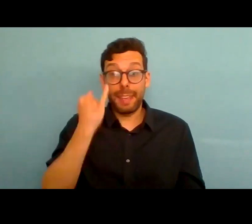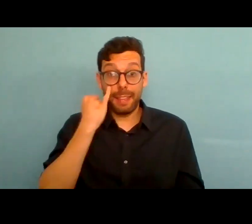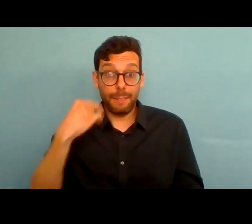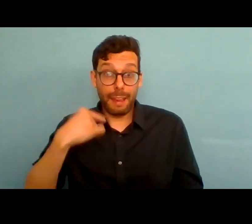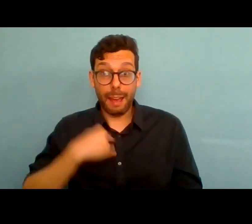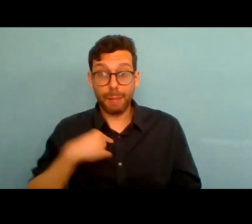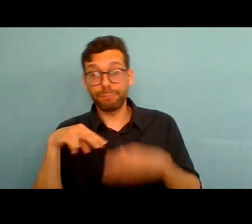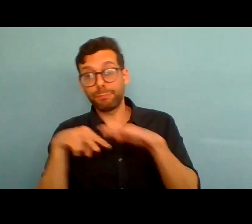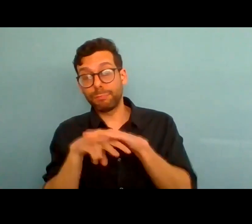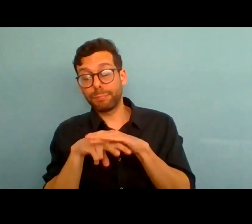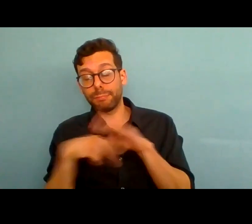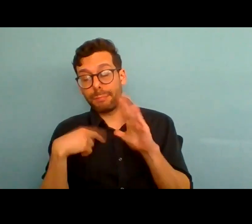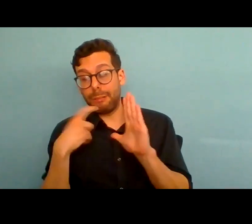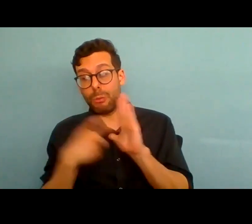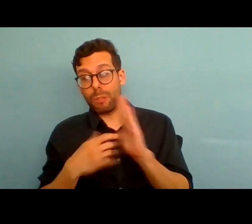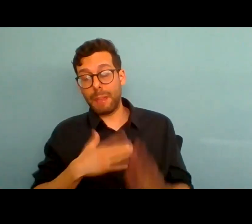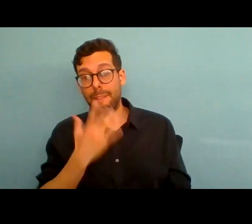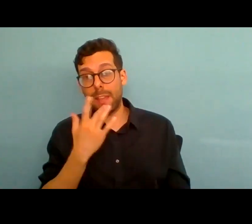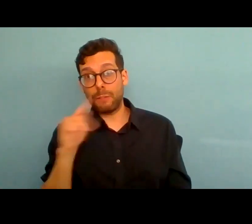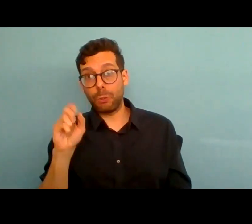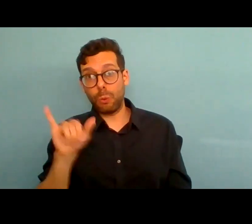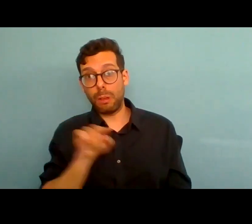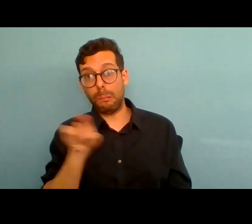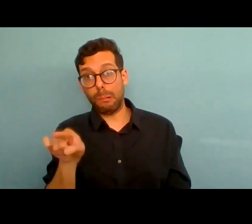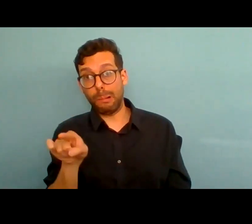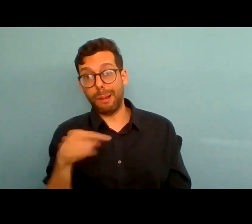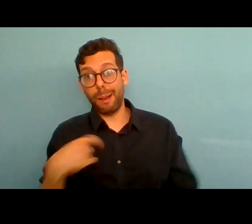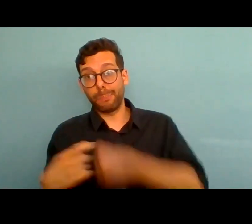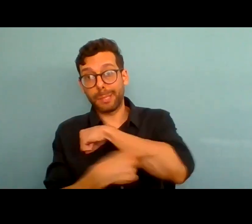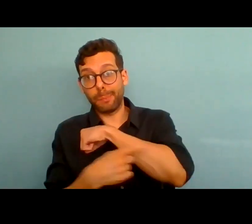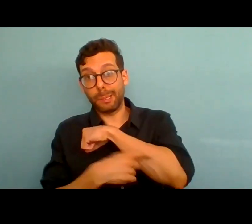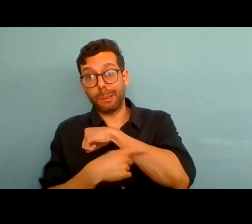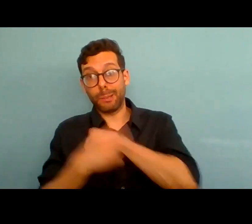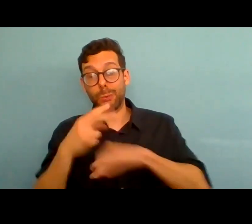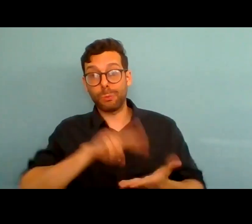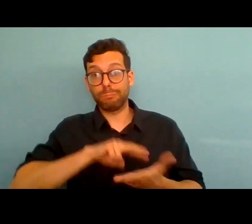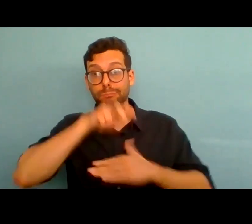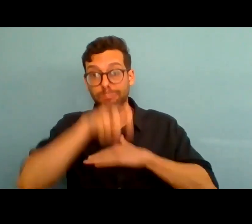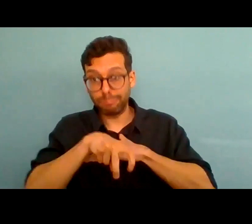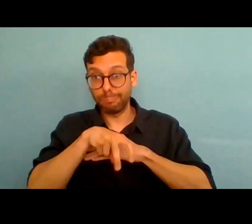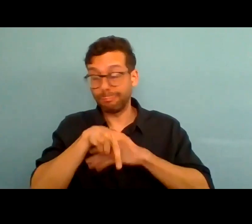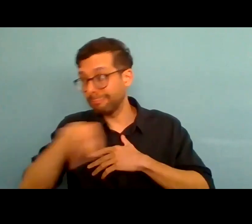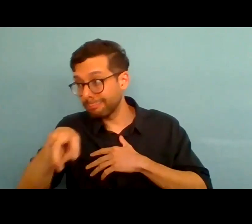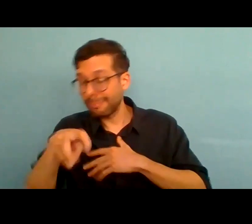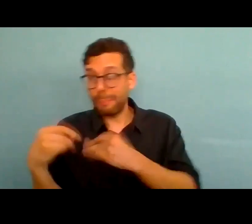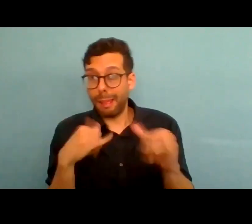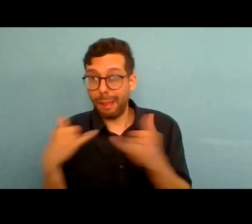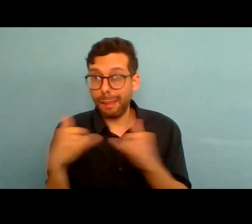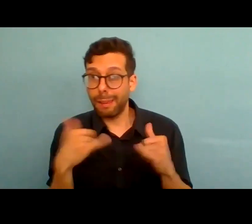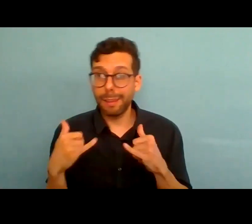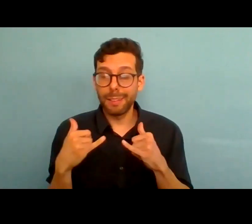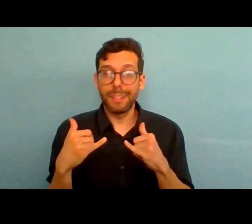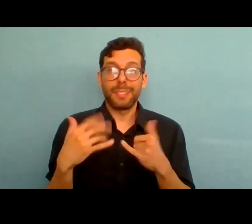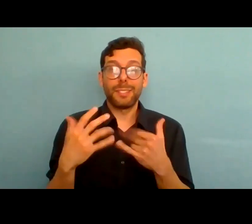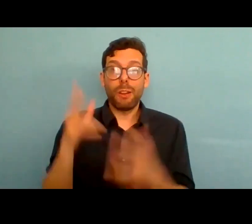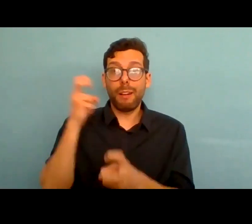out of bed and go play. Or I might be pretty tempted to it just would be hard for me not to want to hop up